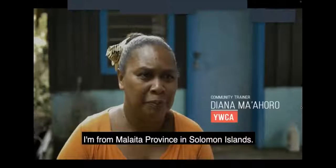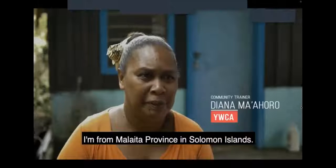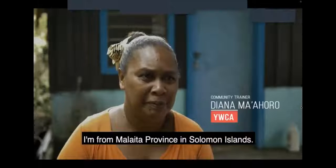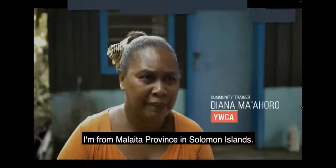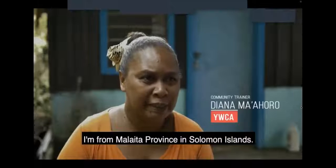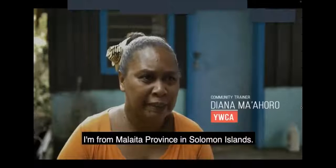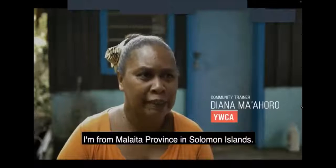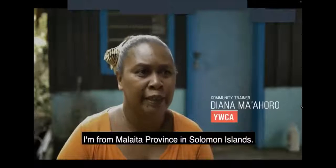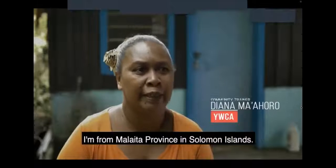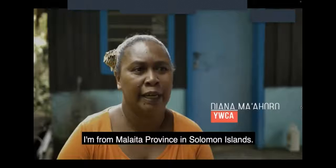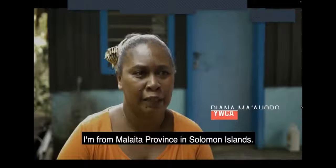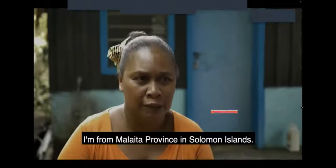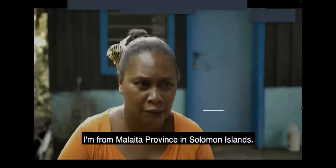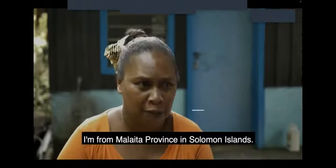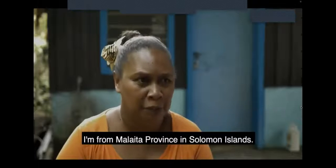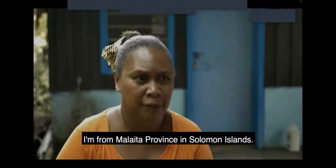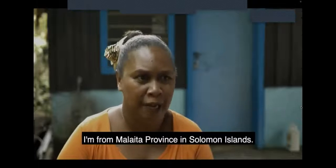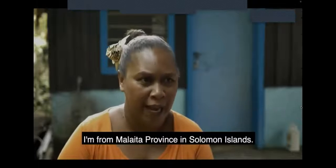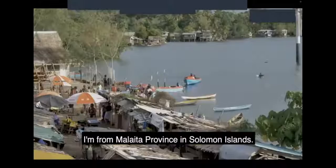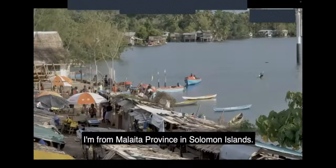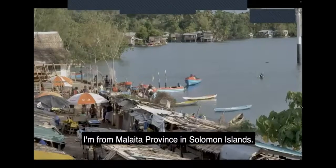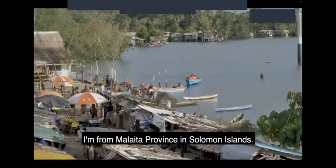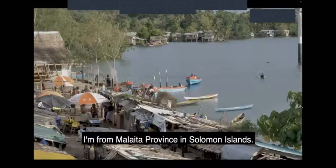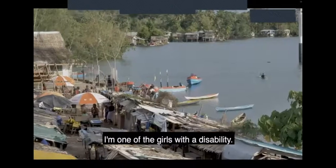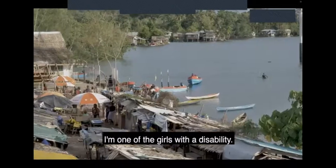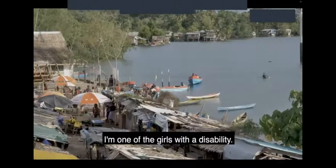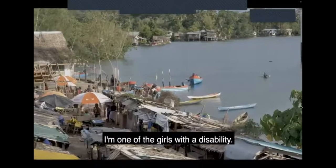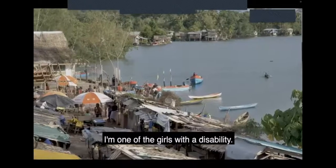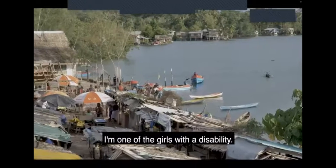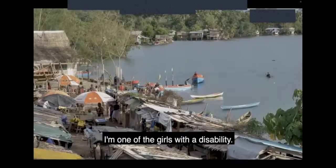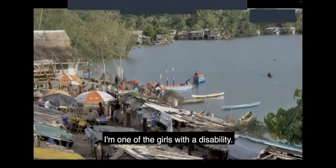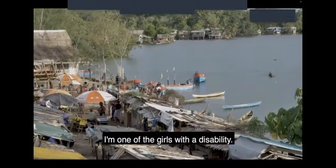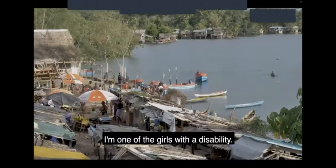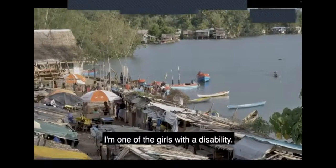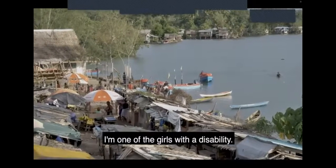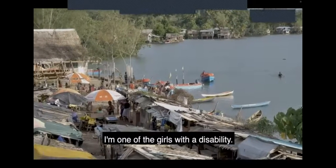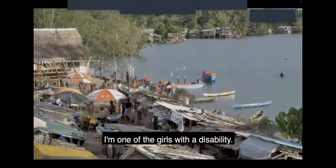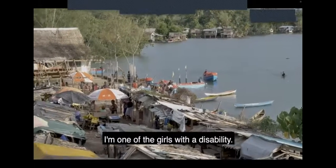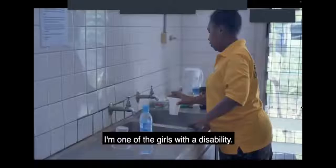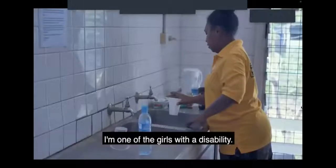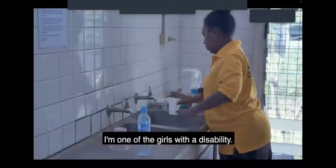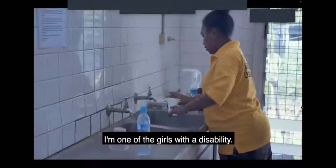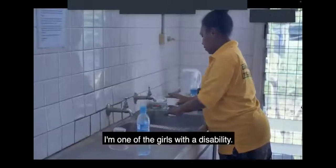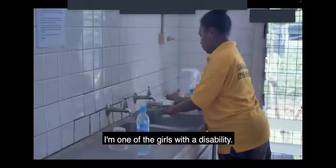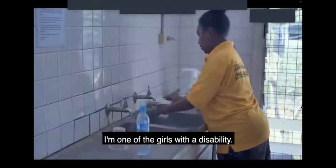Malaysia province in the Solomon Islands. I'm one of the